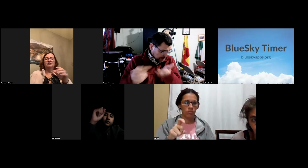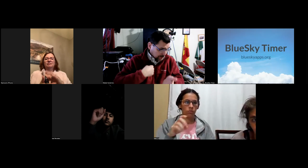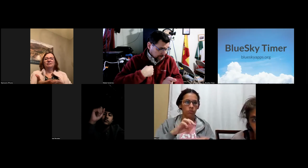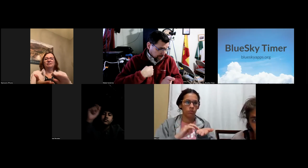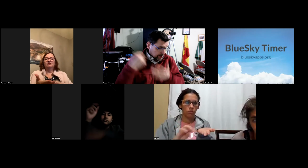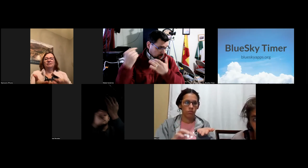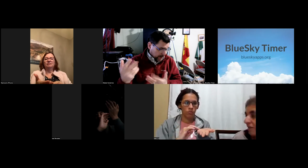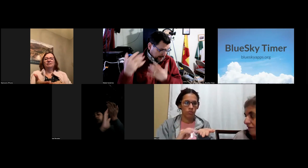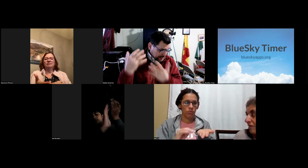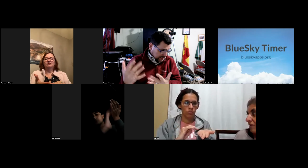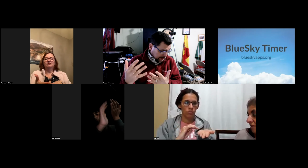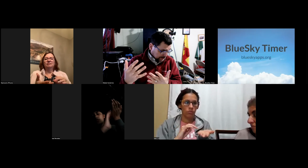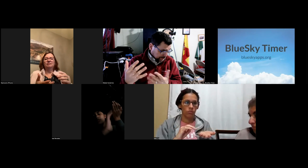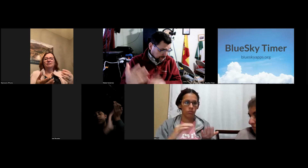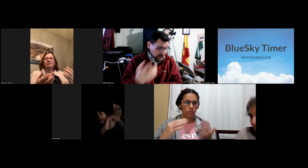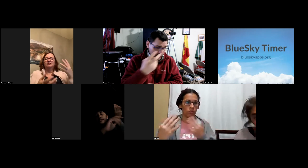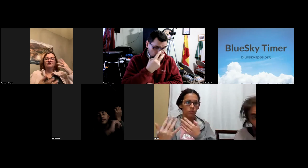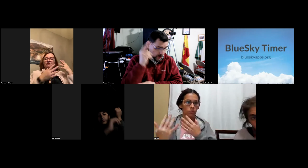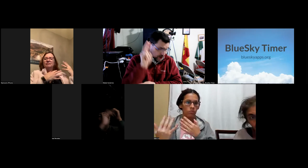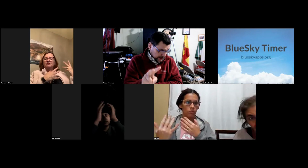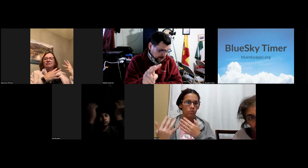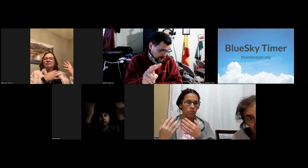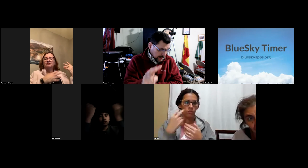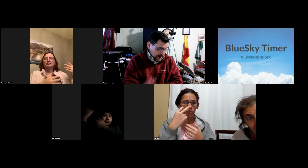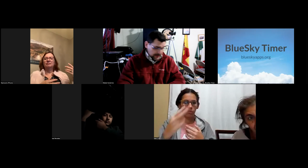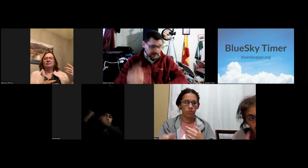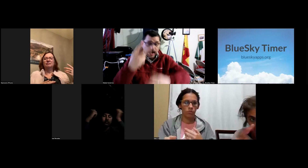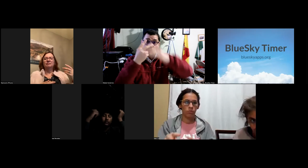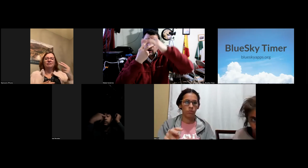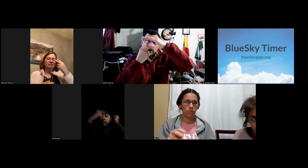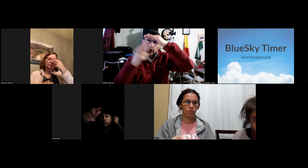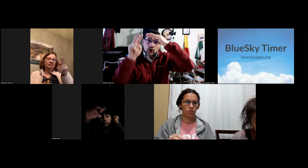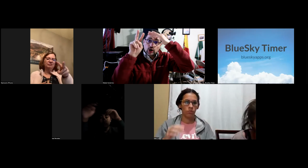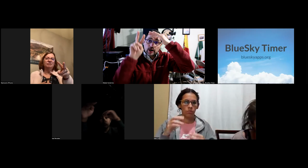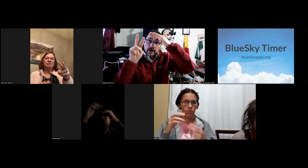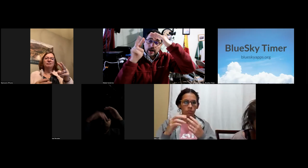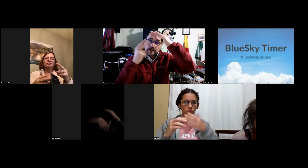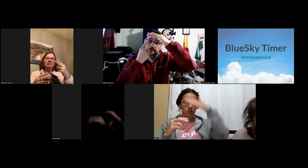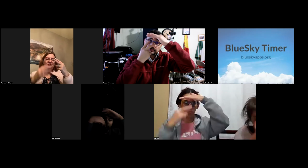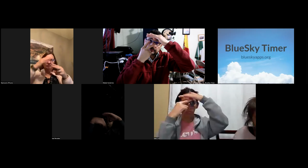excuse me, wait, look, and then now